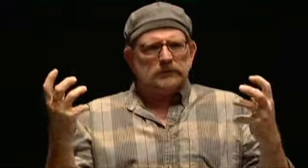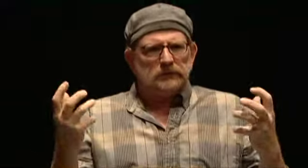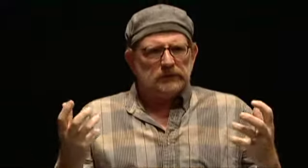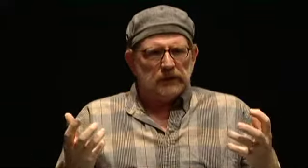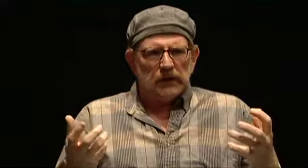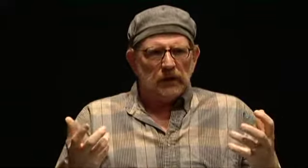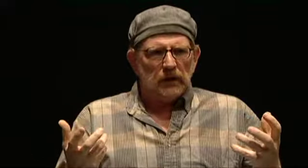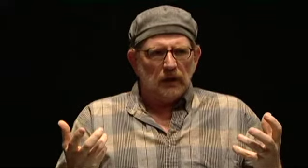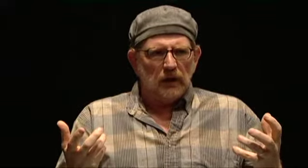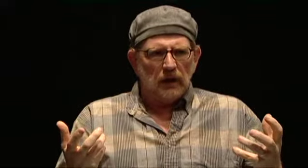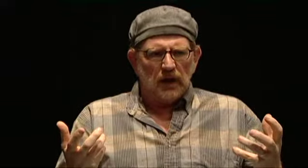yell.